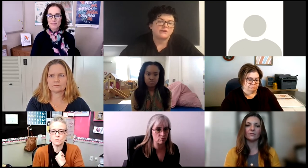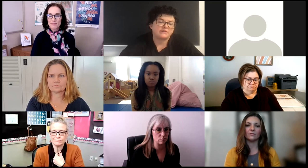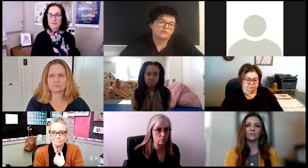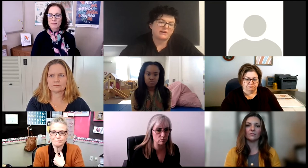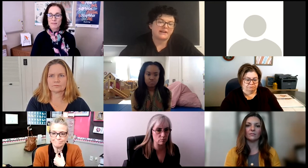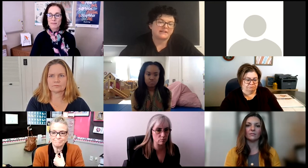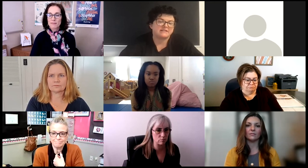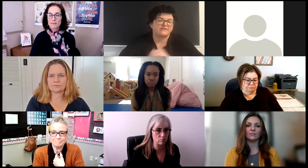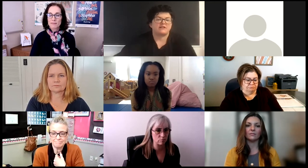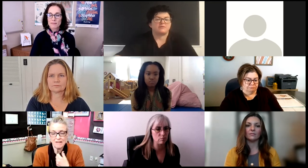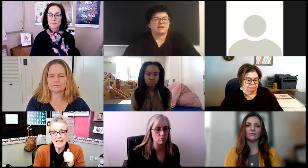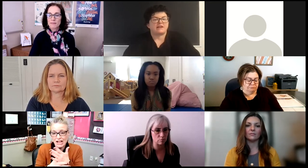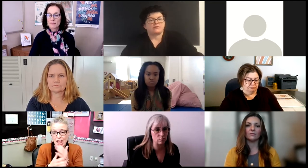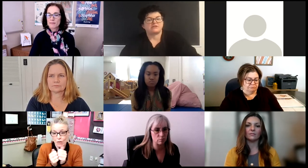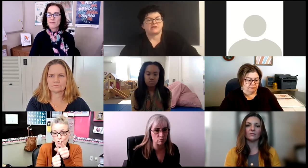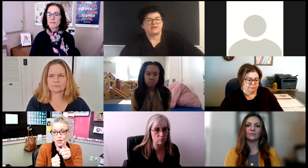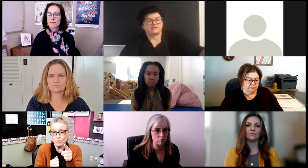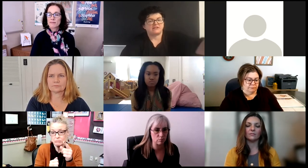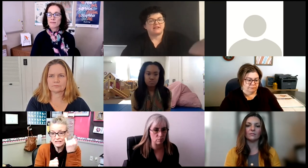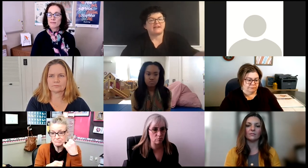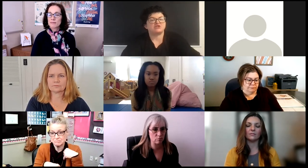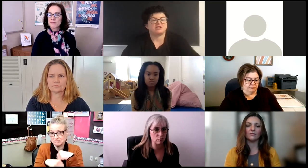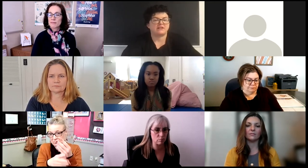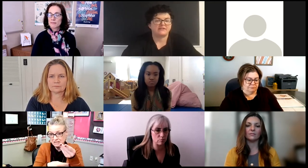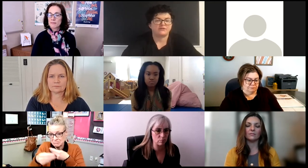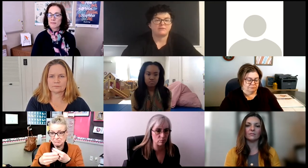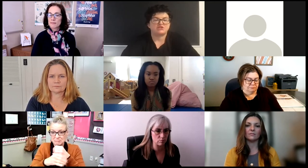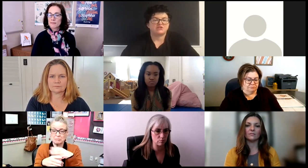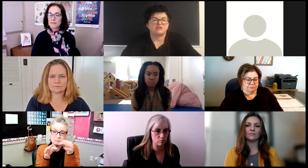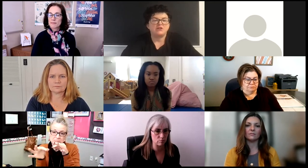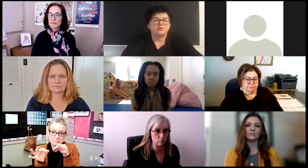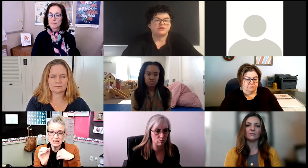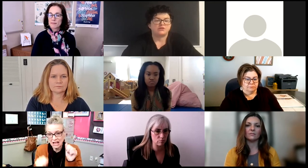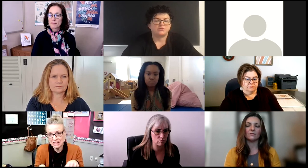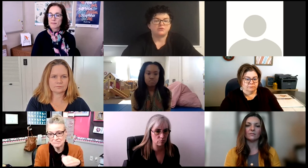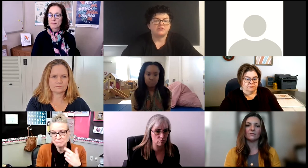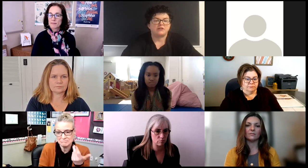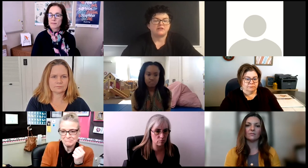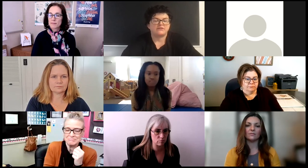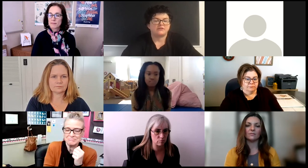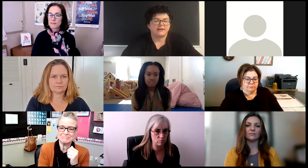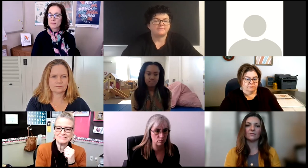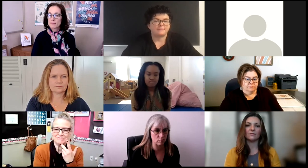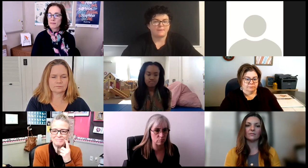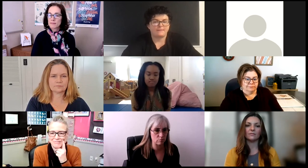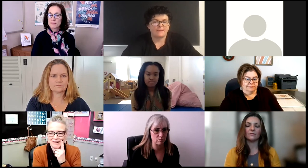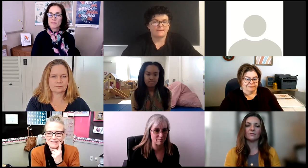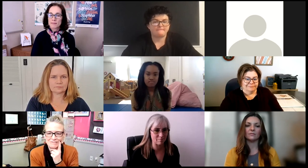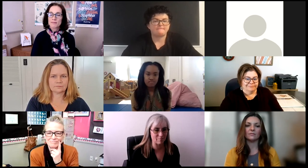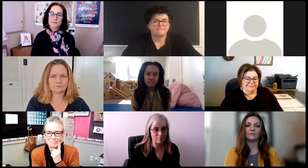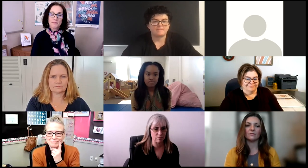we went ahead and developed that ourselves. And I can share that information with you if you'd like.